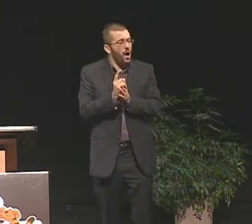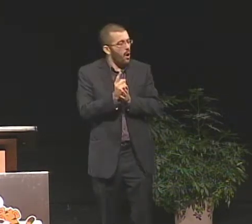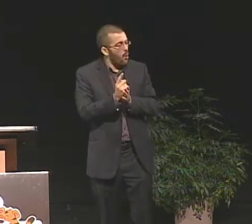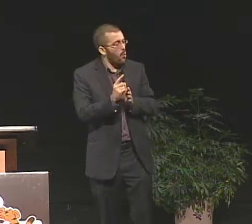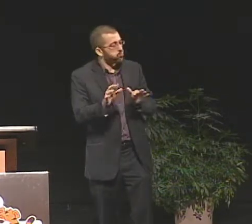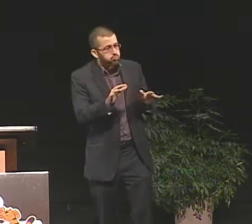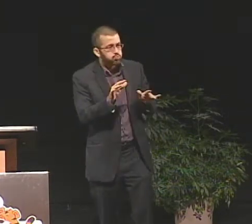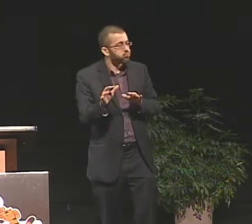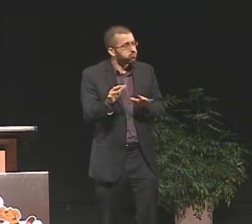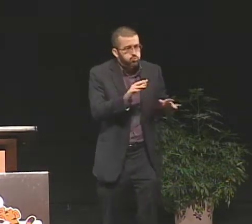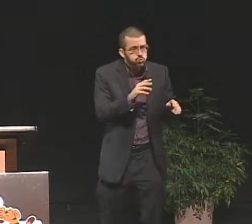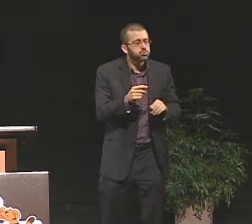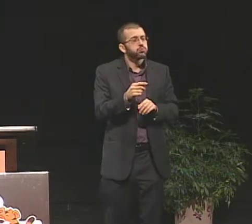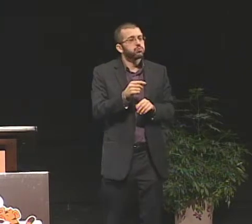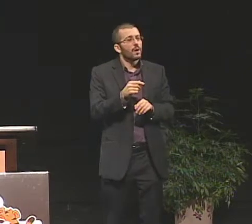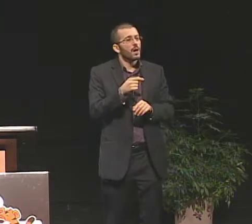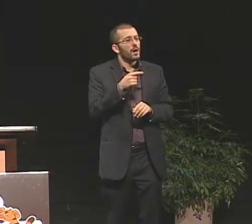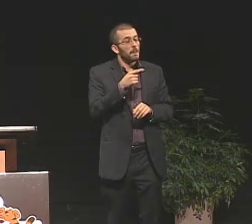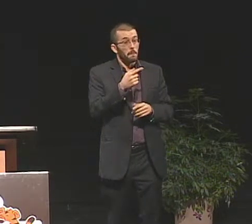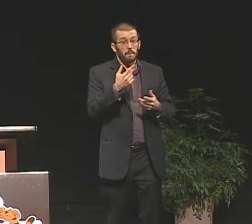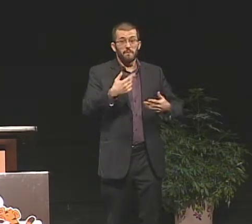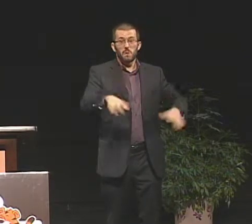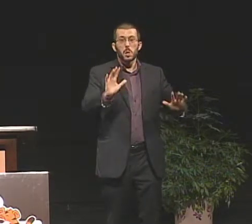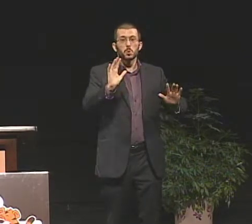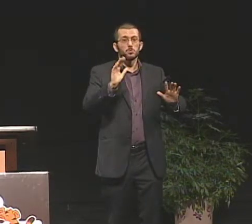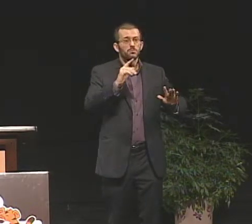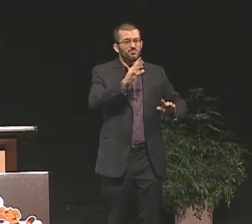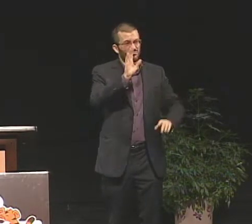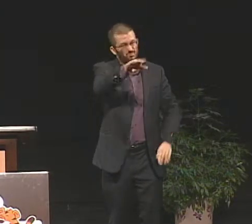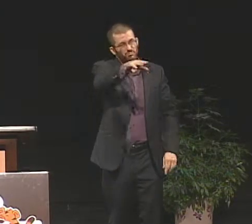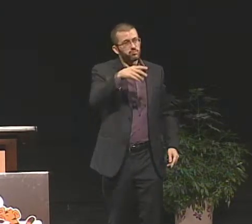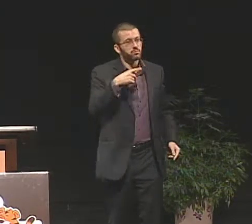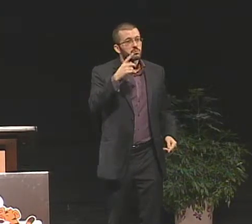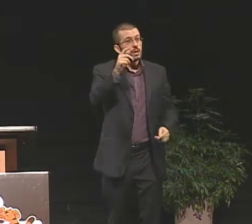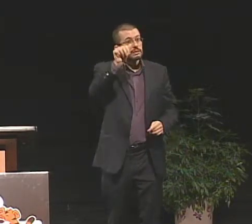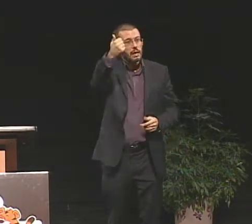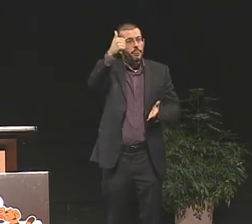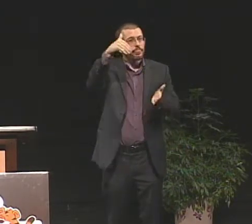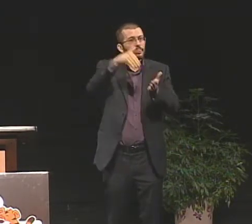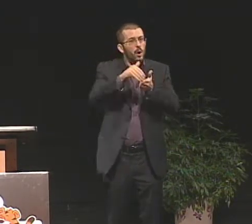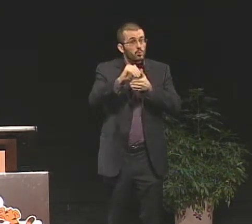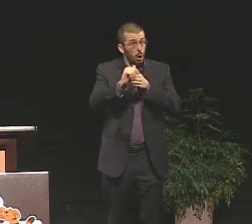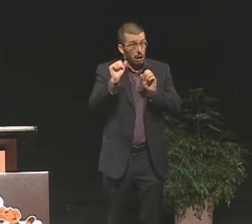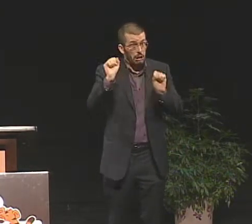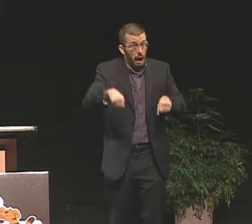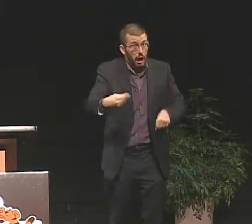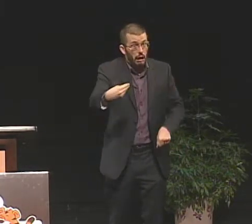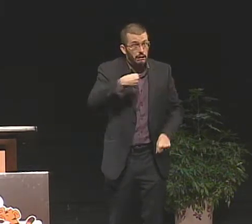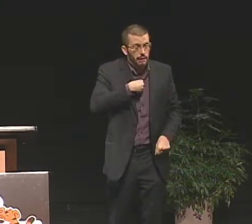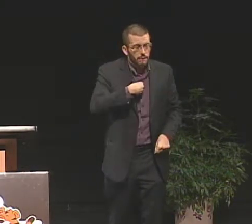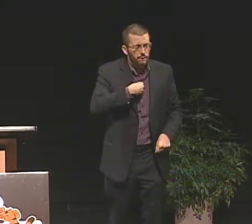good conversation with him. And at the end of the conversation, he asked if we might